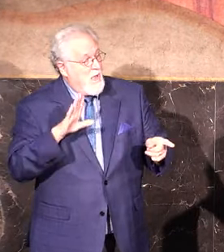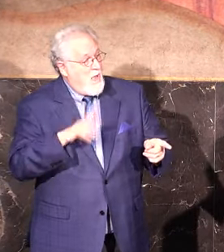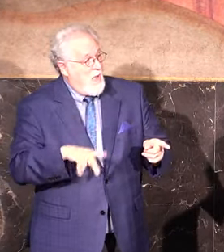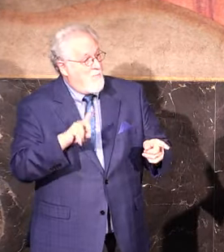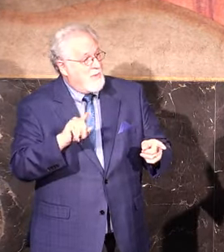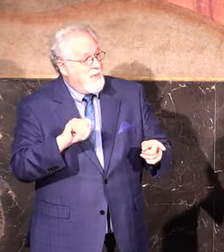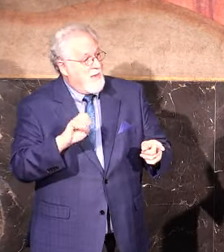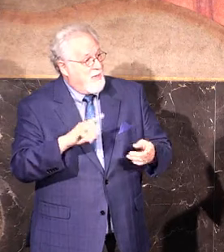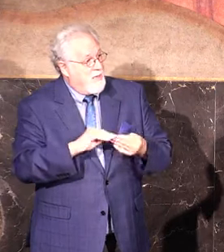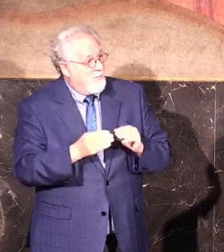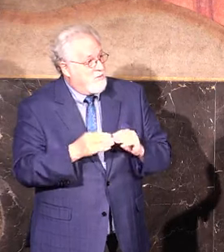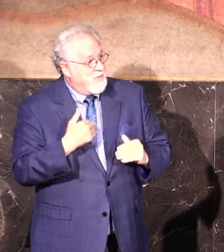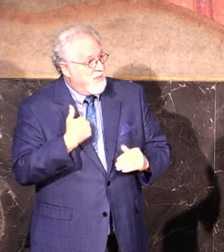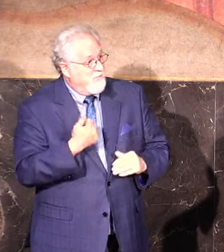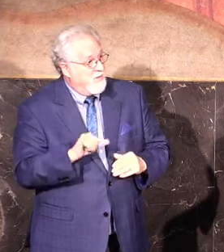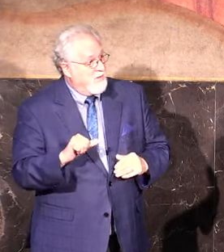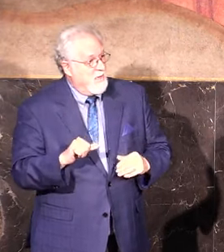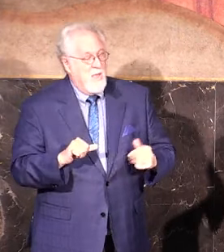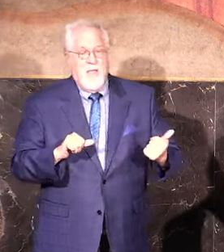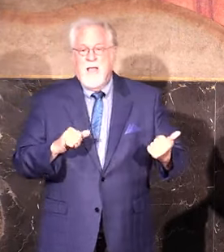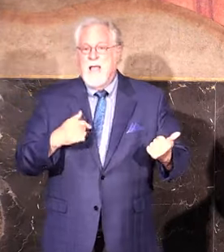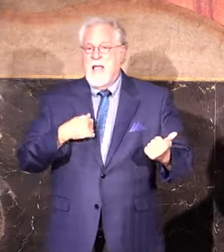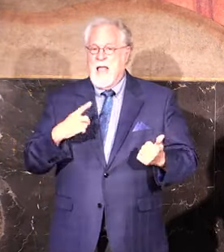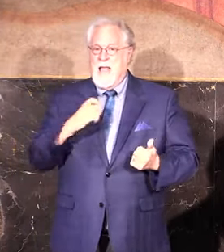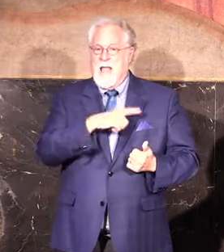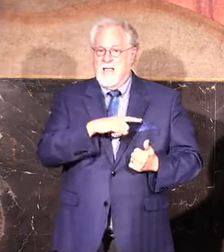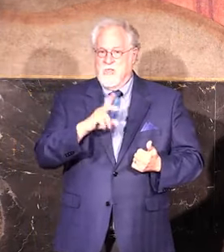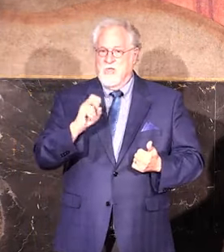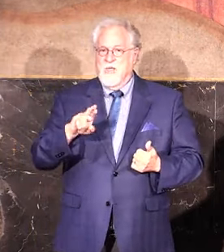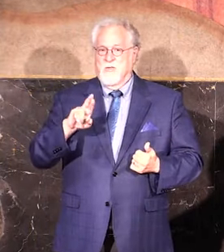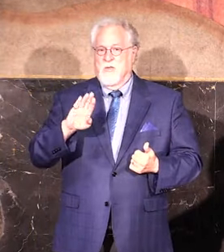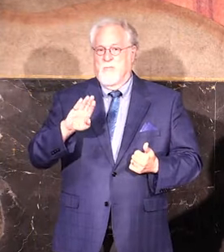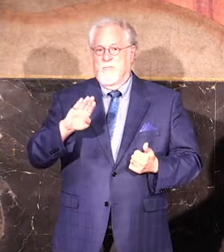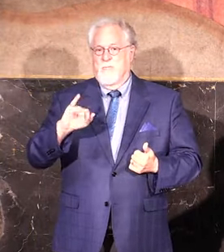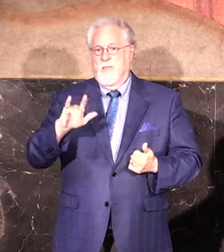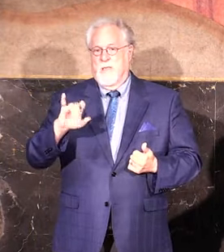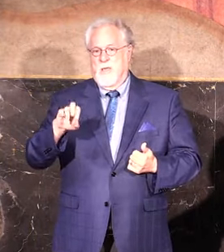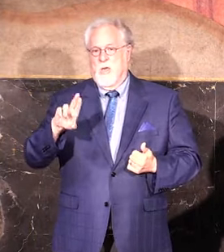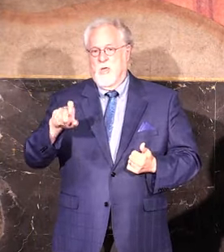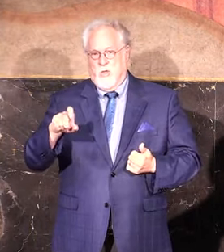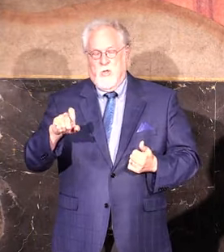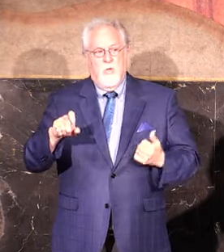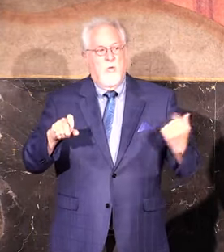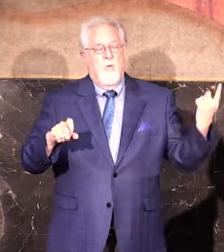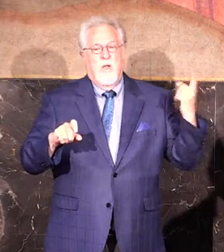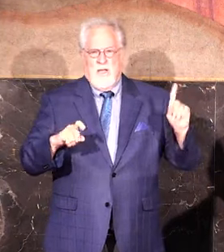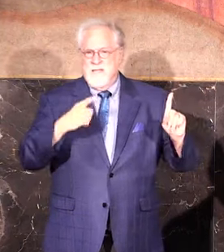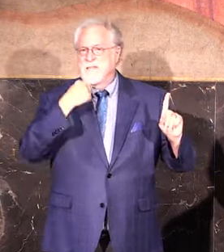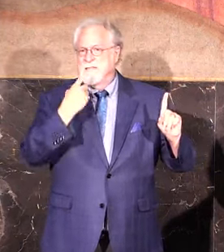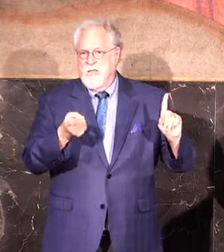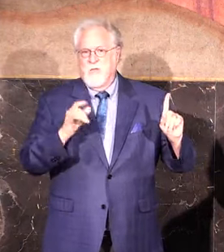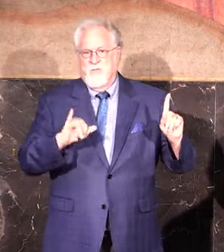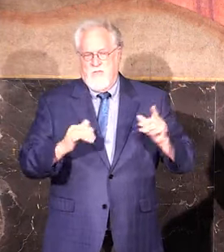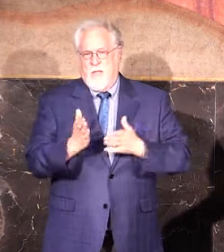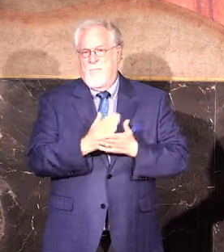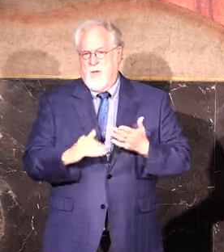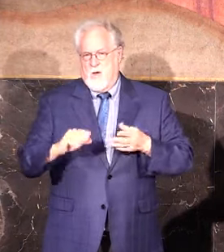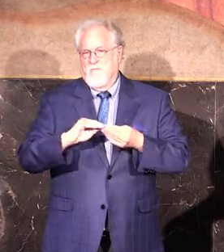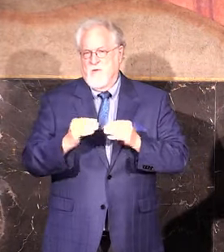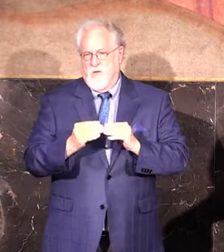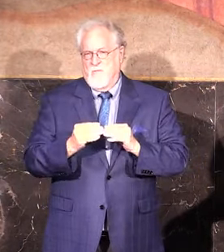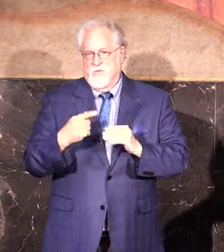for how many cases you discovered there? I'm going to have to ask Dr. BU to come up. I can tell you that part of the numbers